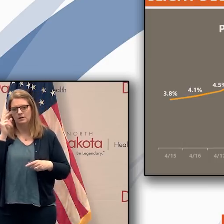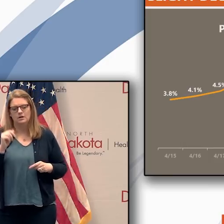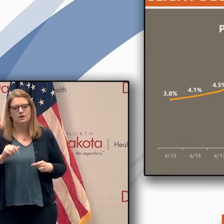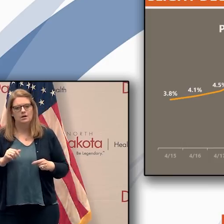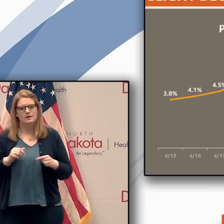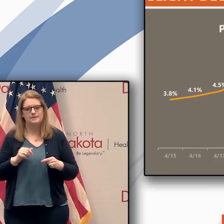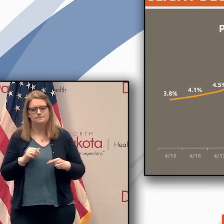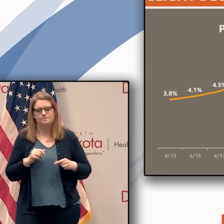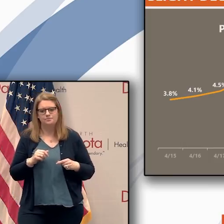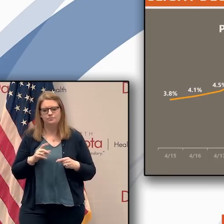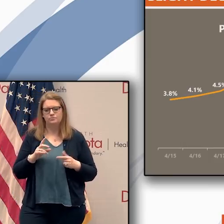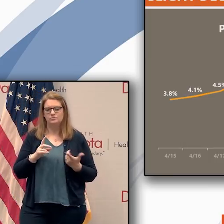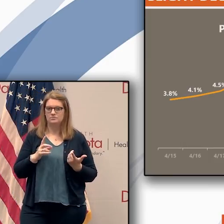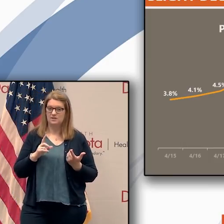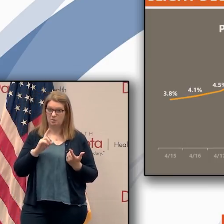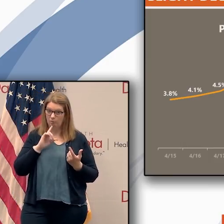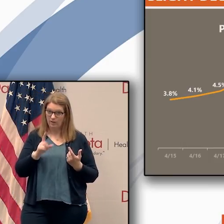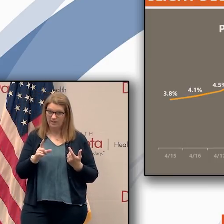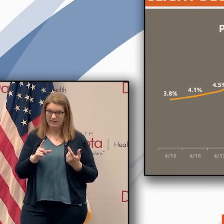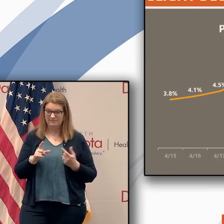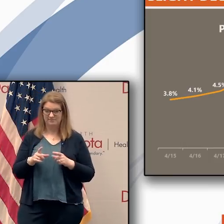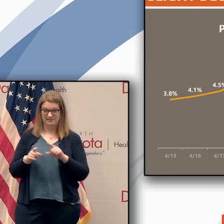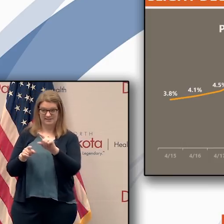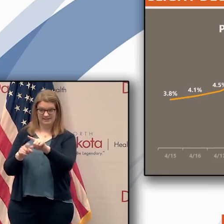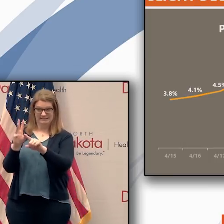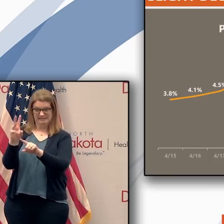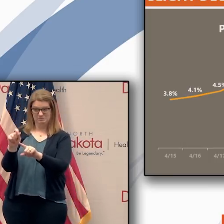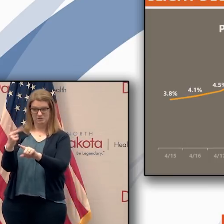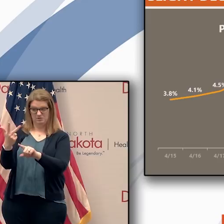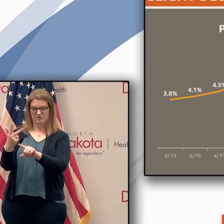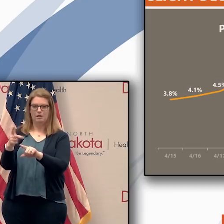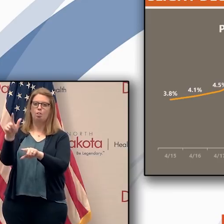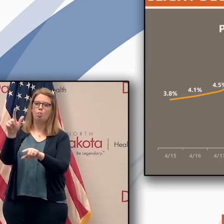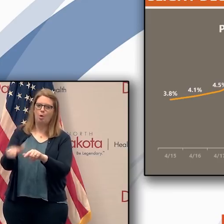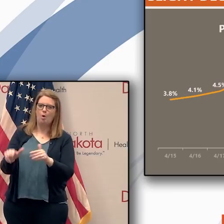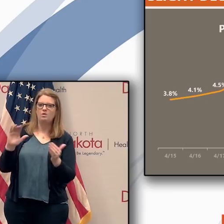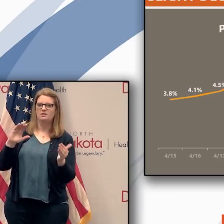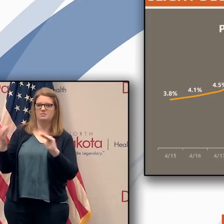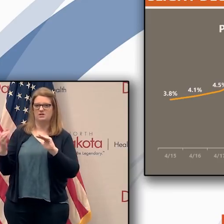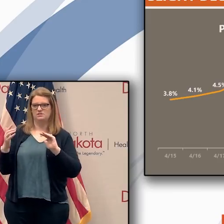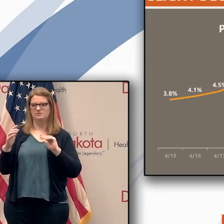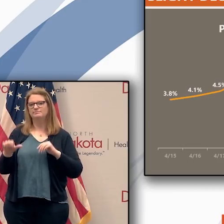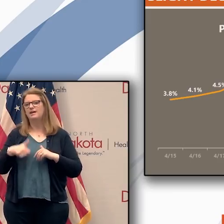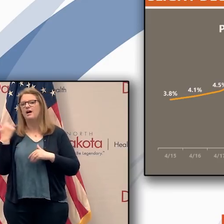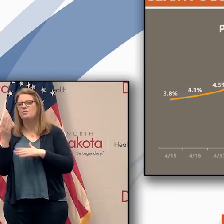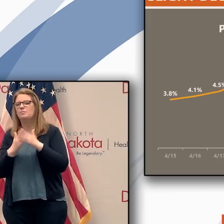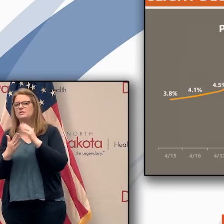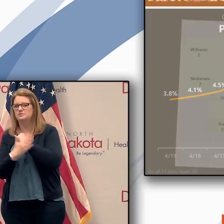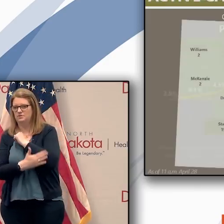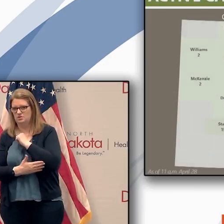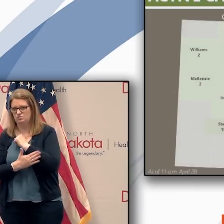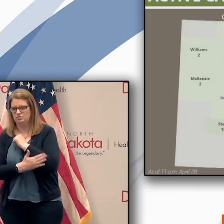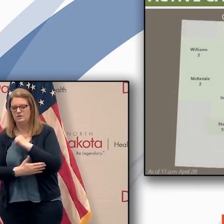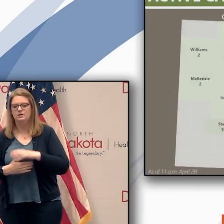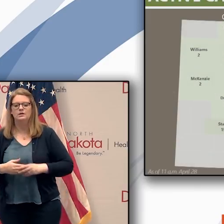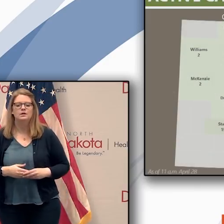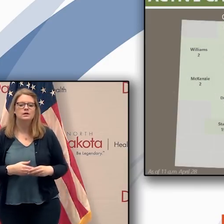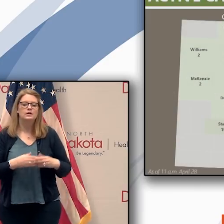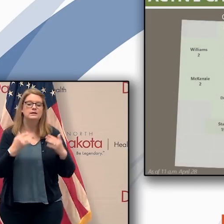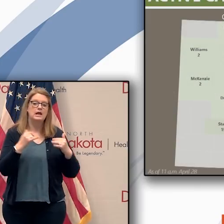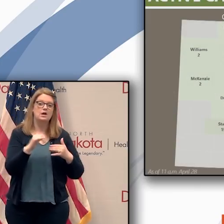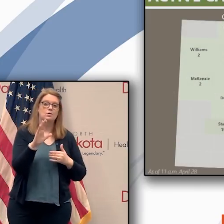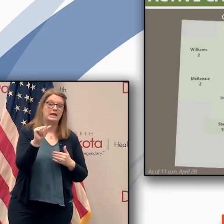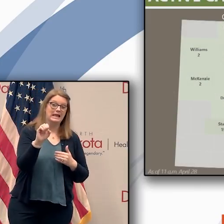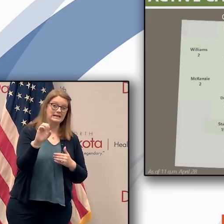again, very low compared to the rest of the nation. When we take a look at active cases by